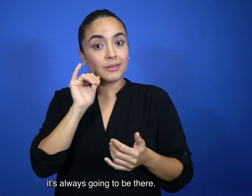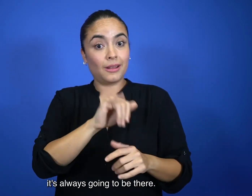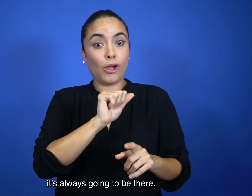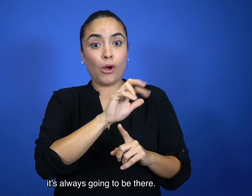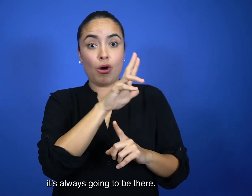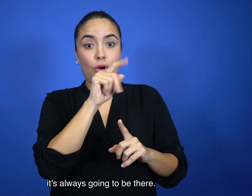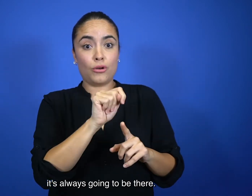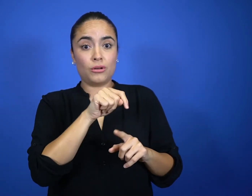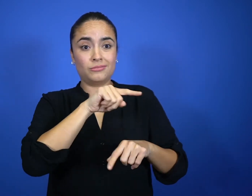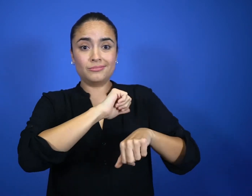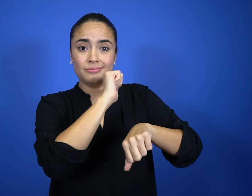be there.